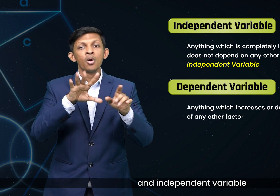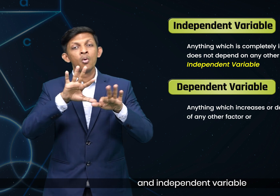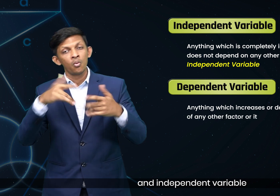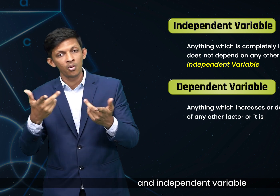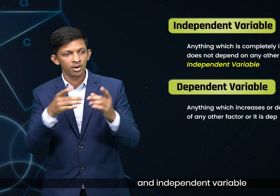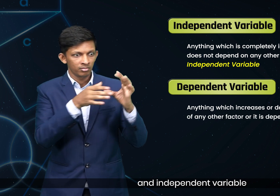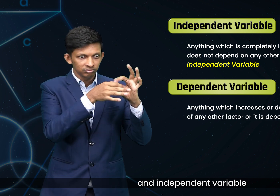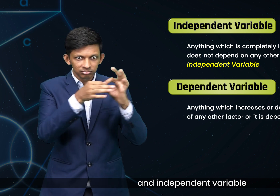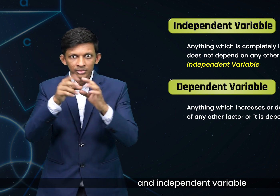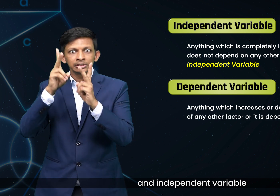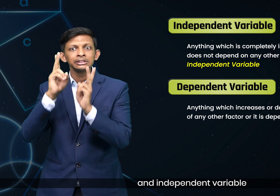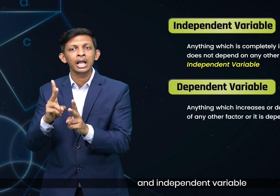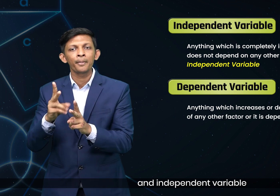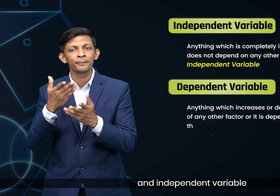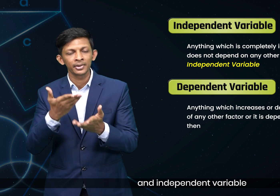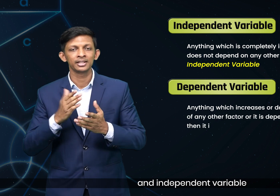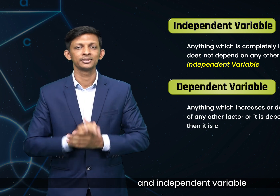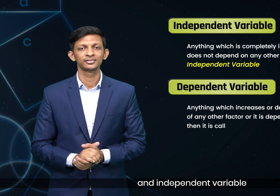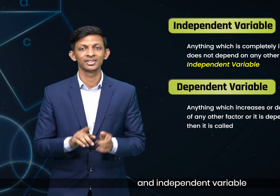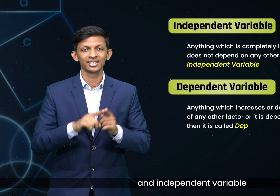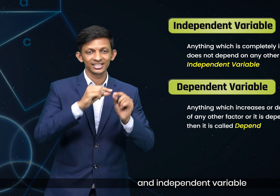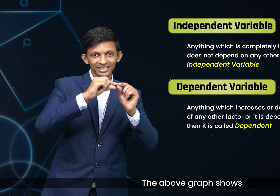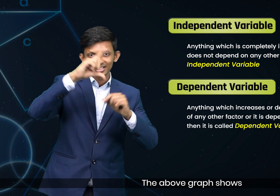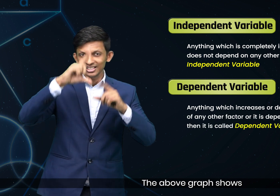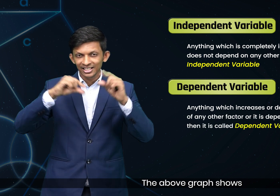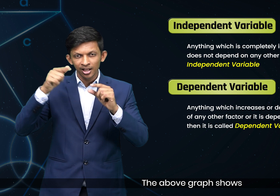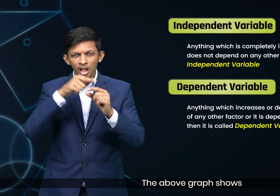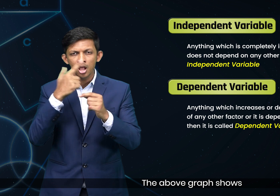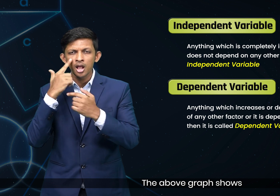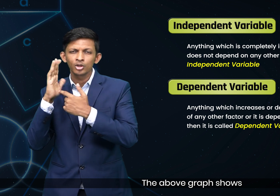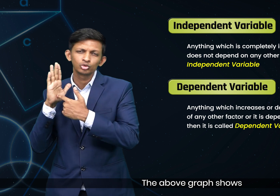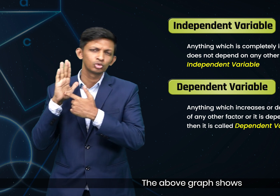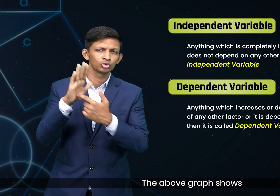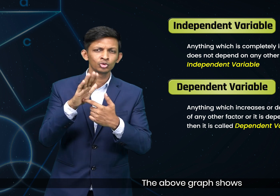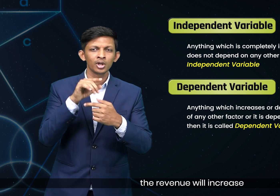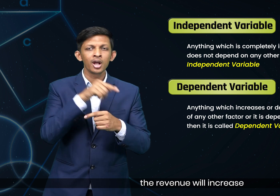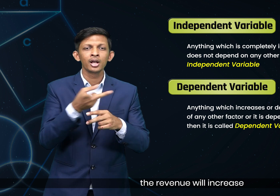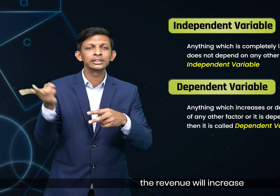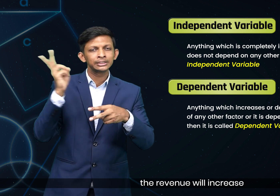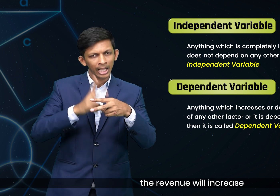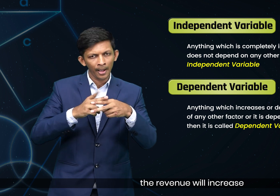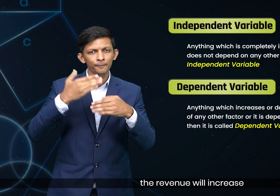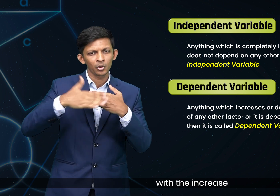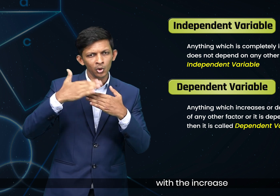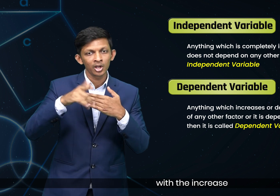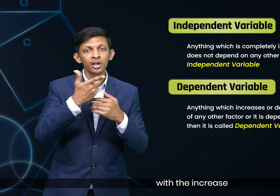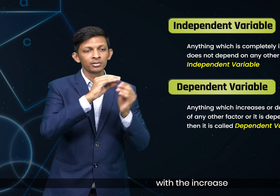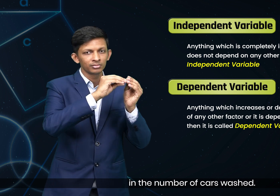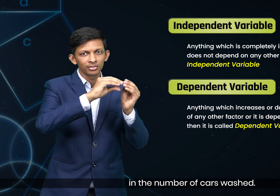The above graph shows the revenue will increase with the increase in the number